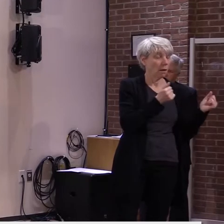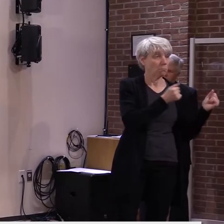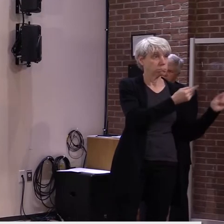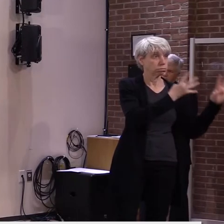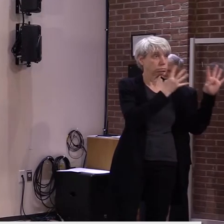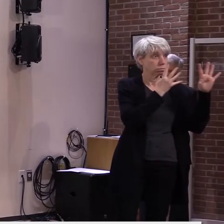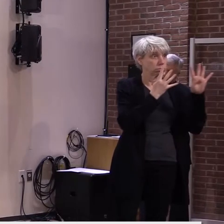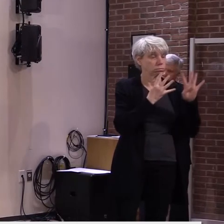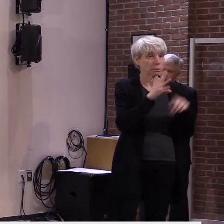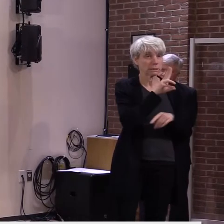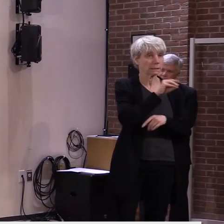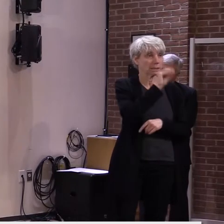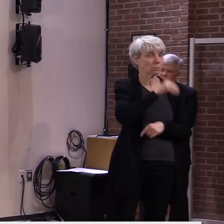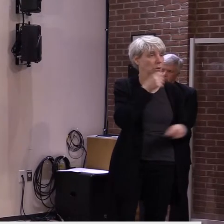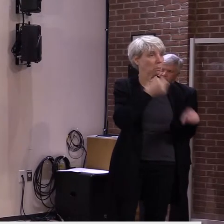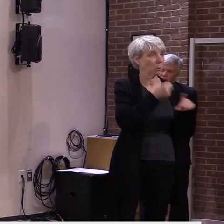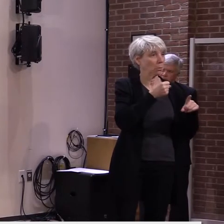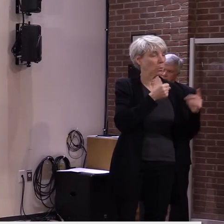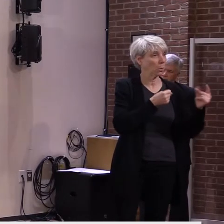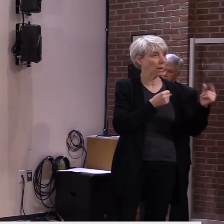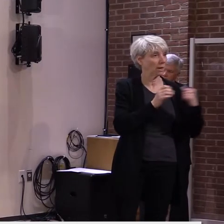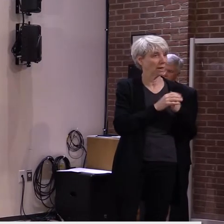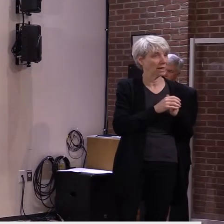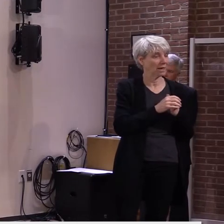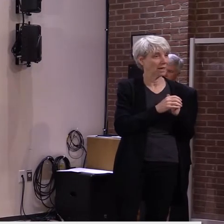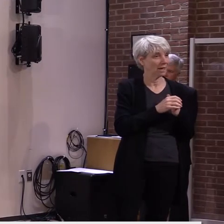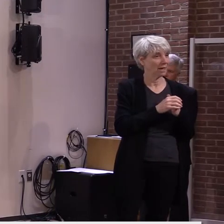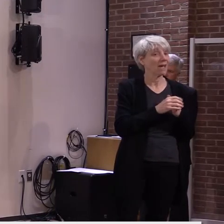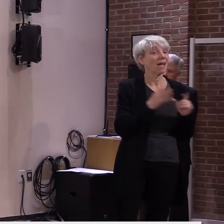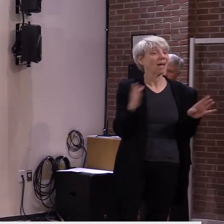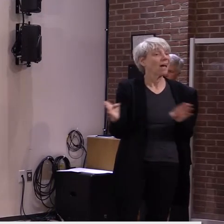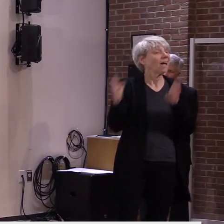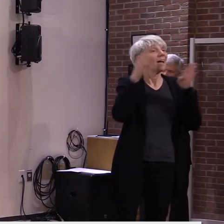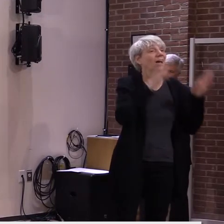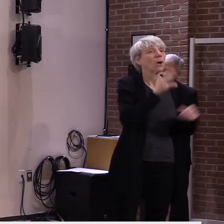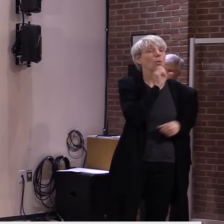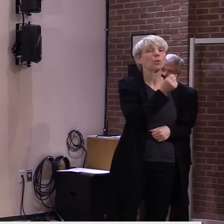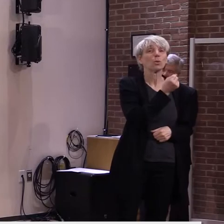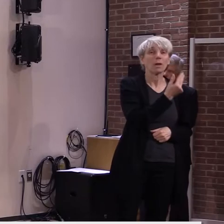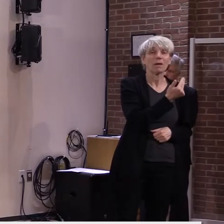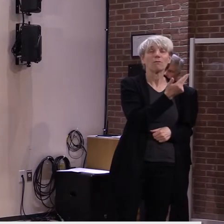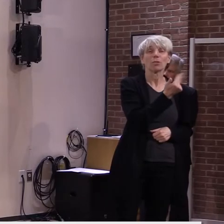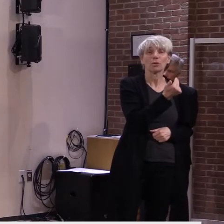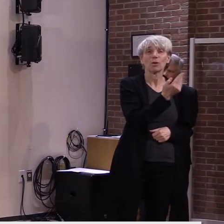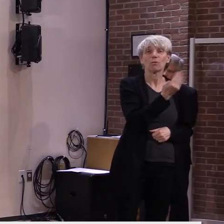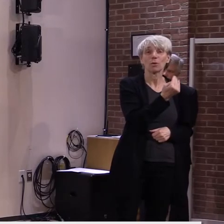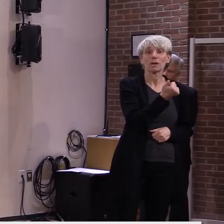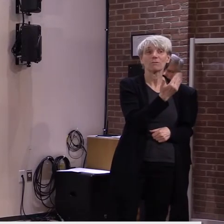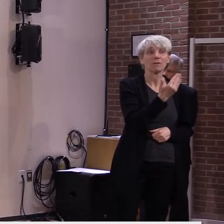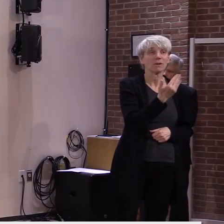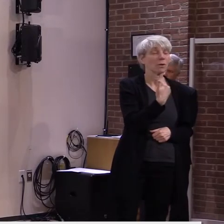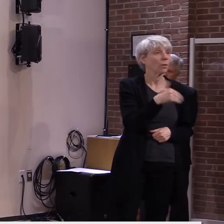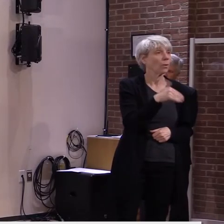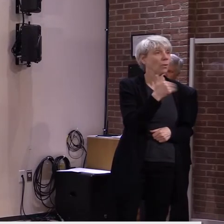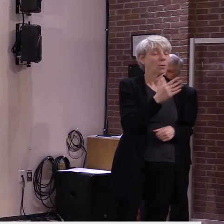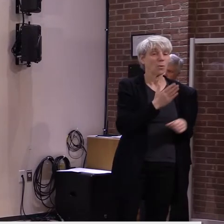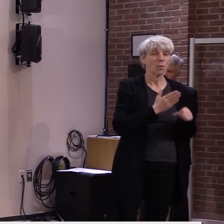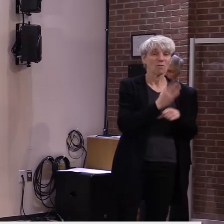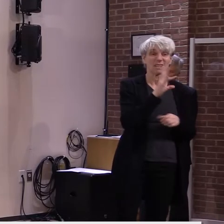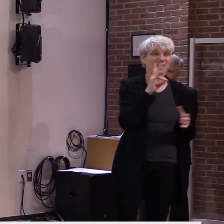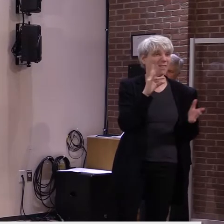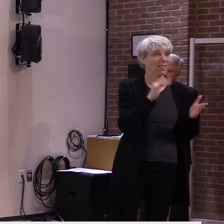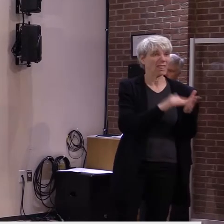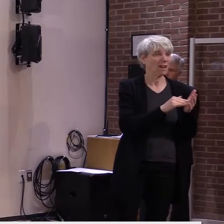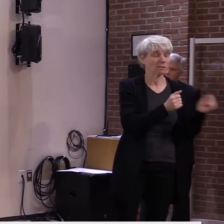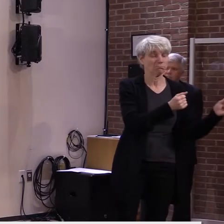60% with them. In the 12 to 15 year olds, we had over 7,000 in the first